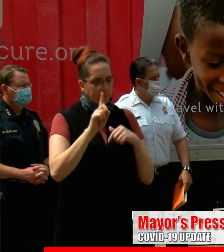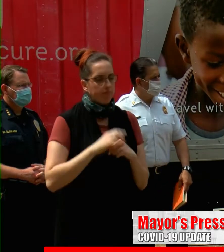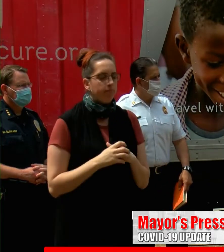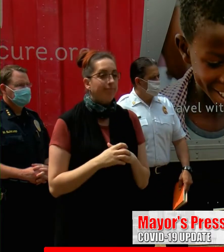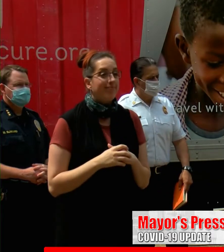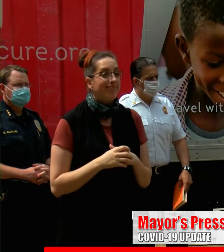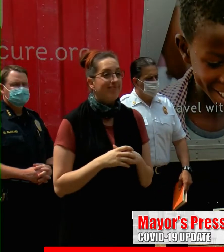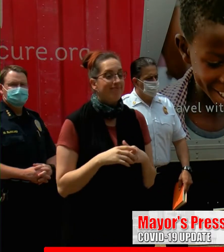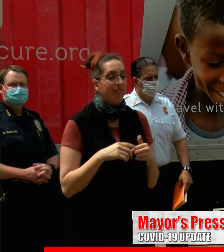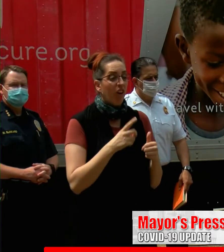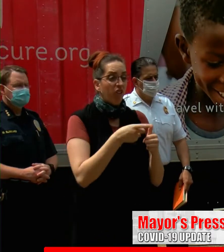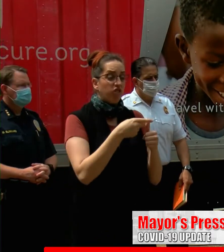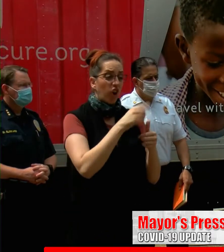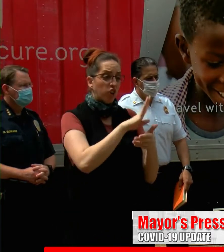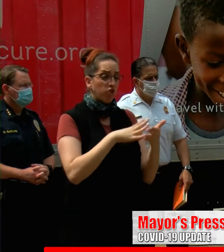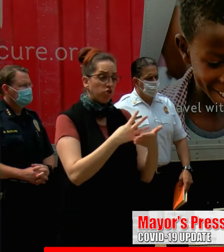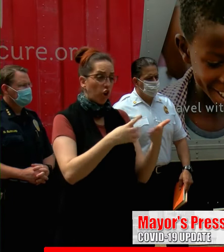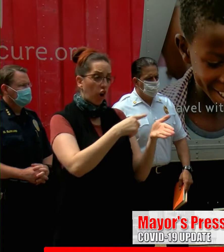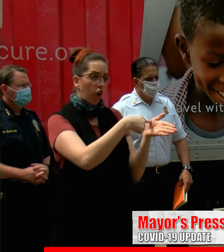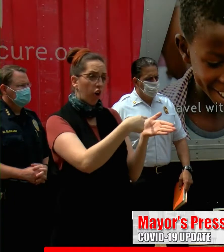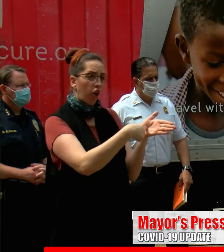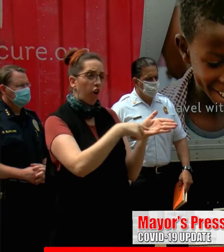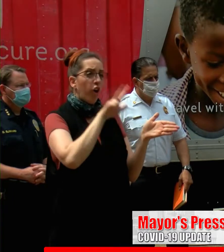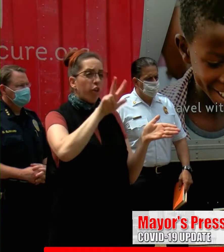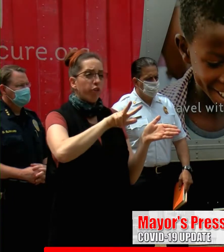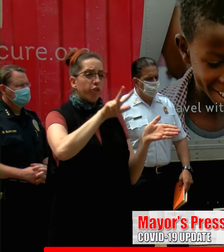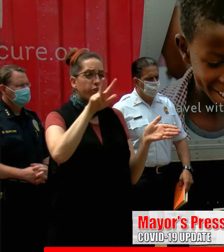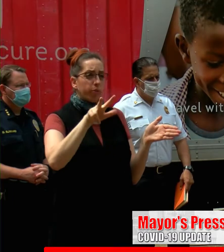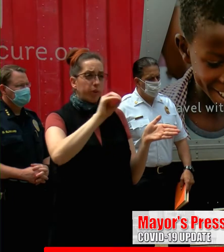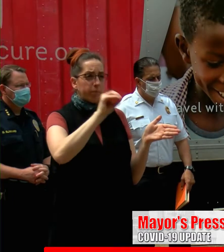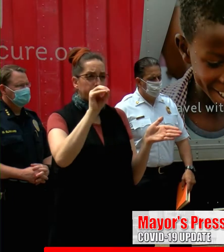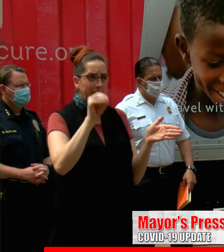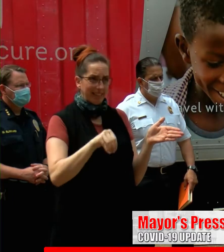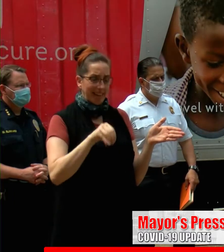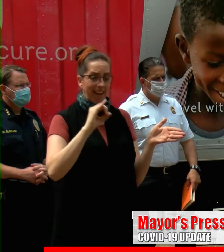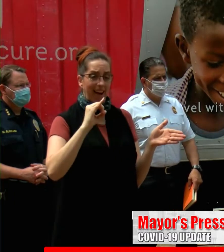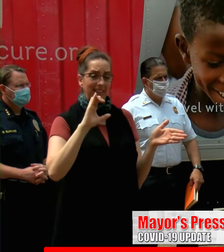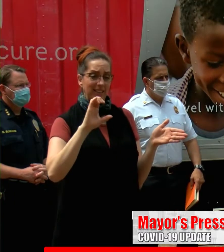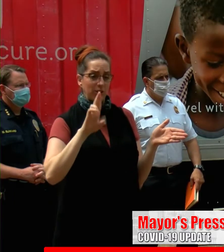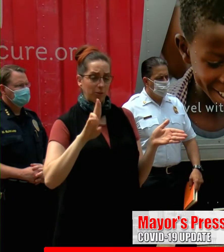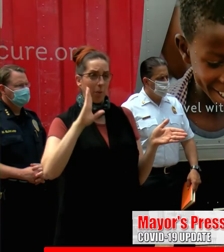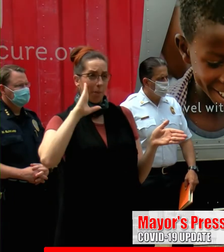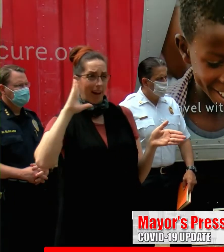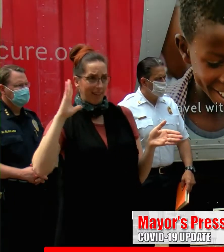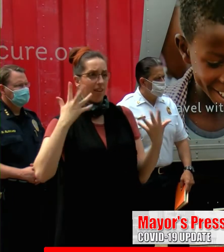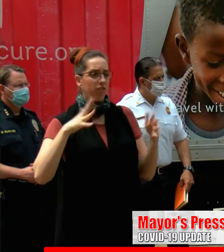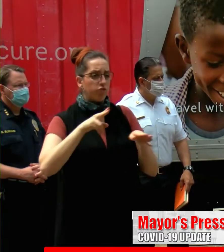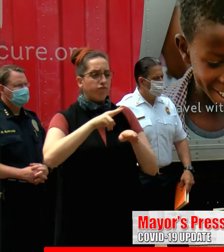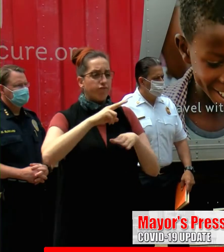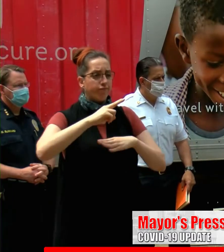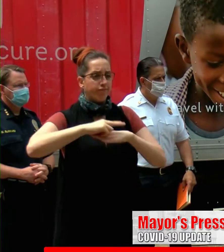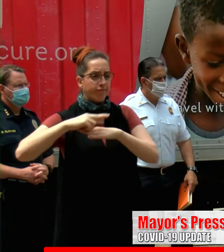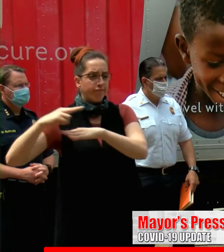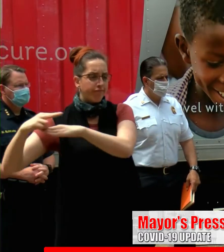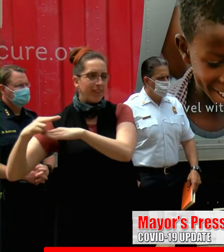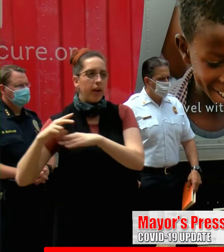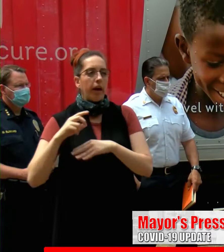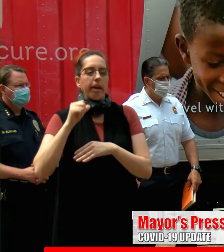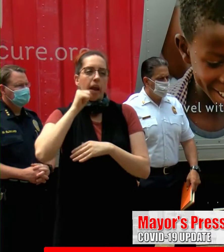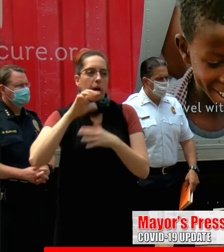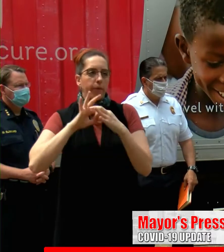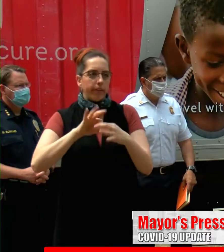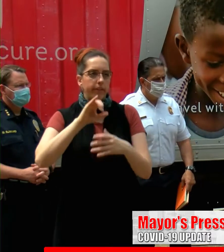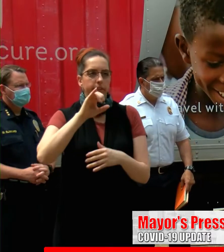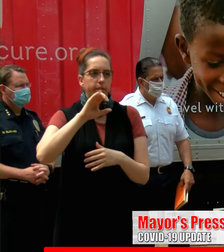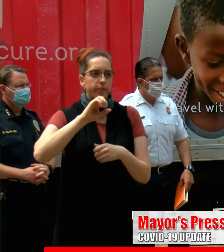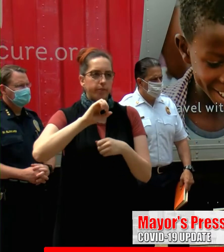You will see on this first chart, 33% of the ICU beds currently occupied for non-COVID-19.